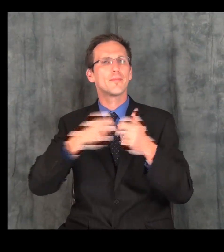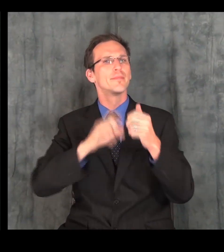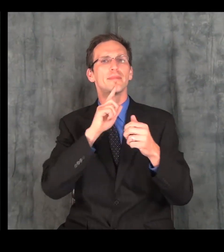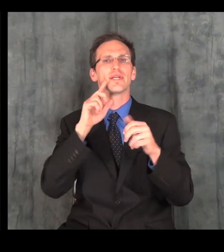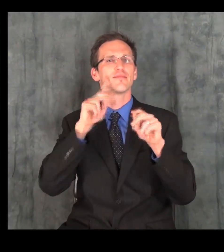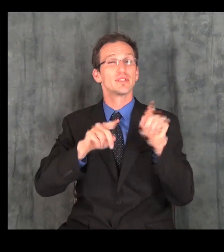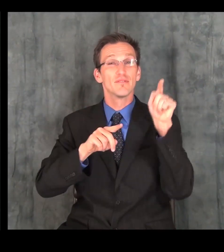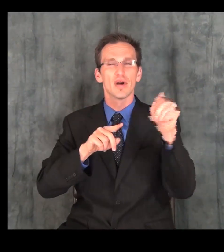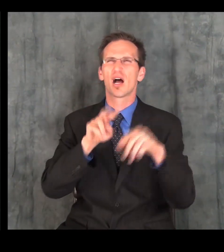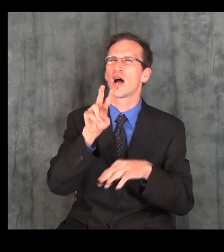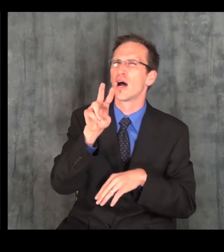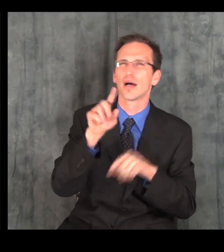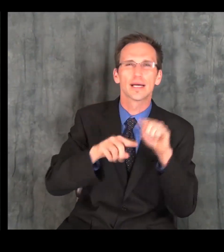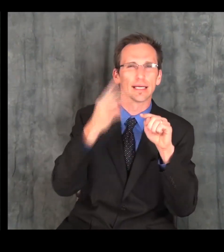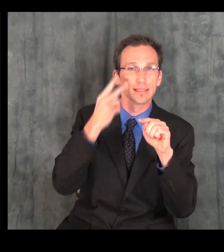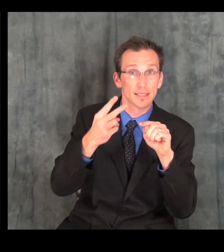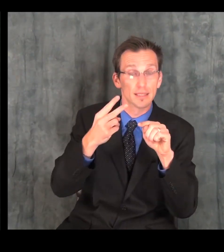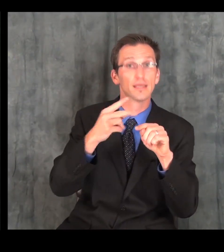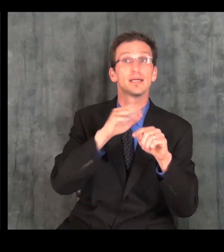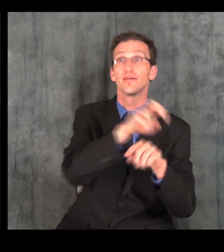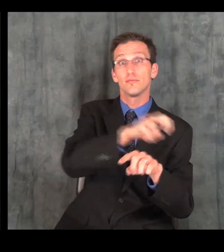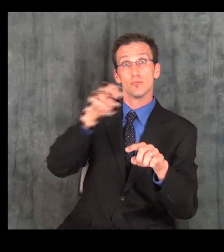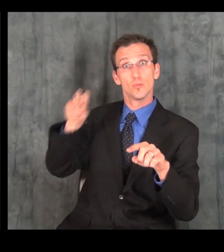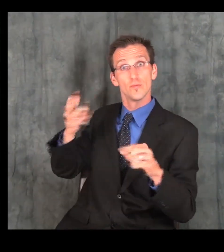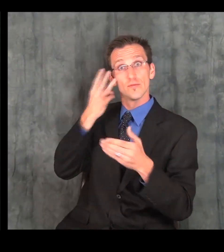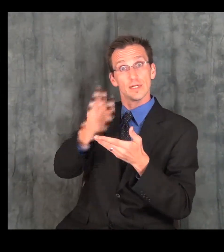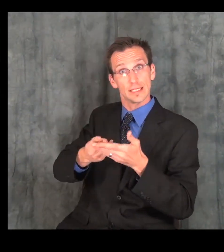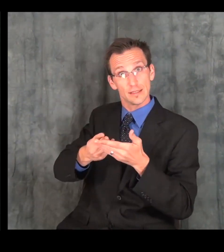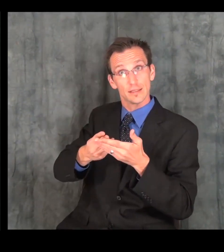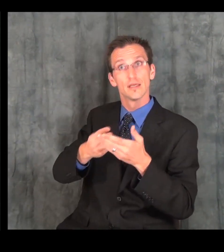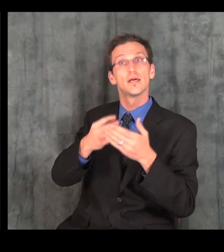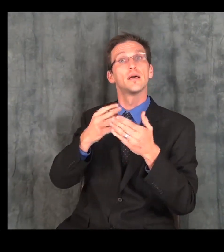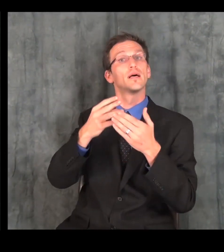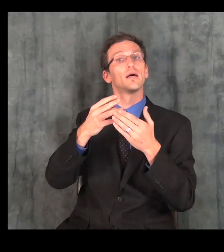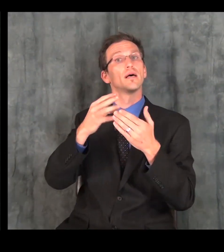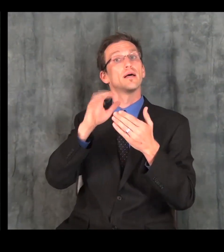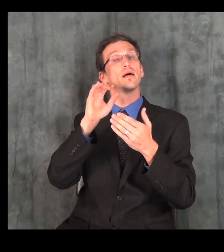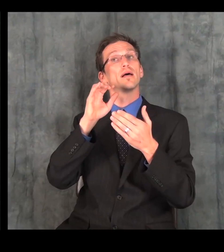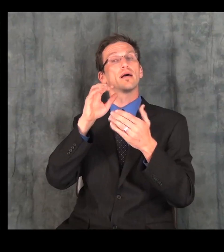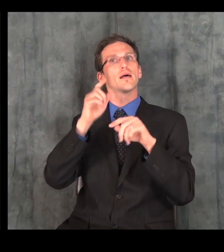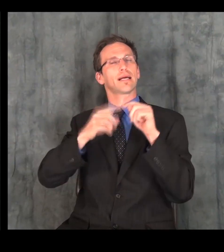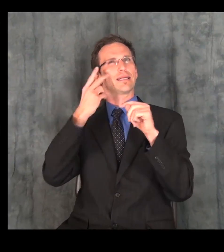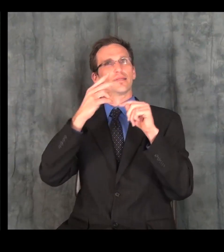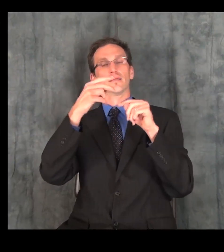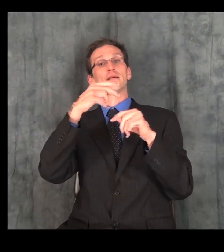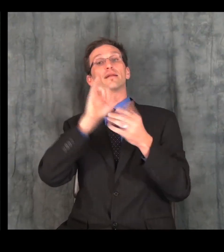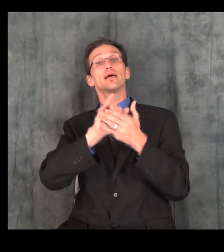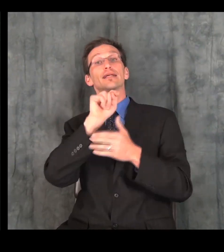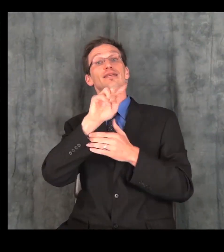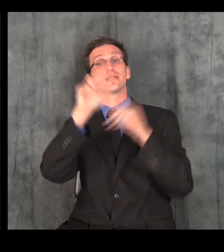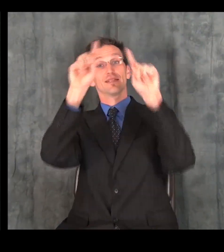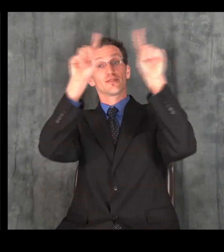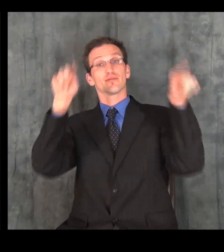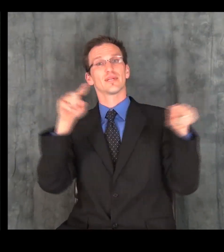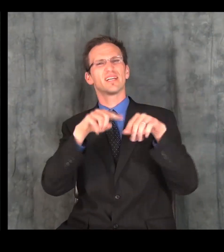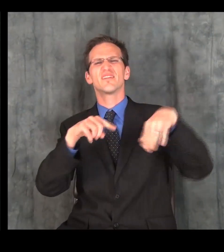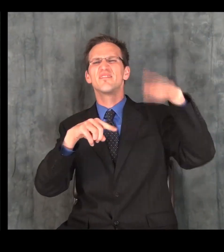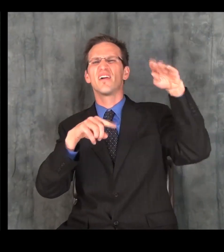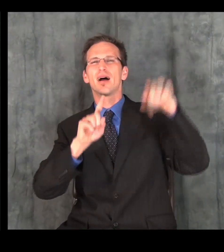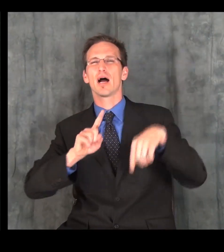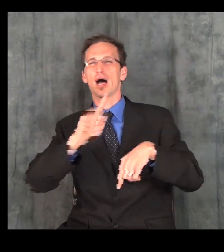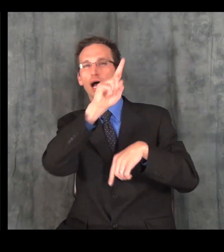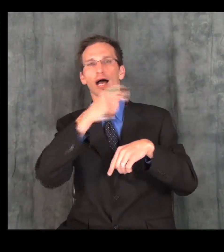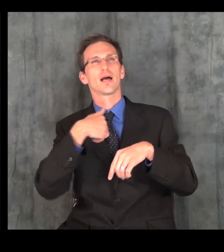and also from where they were sitting, the plasma screen was actually sort of up on their left-hand side, so they would have had to kind